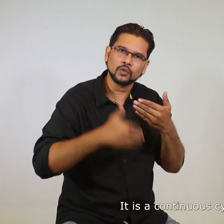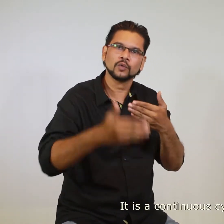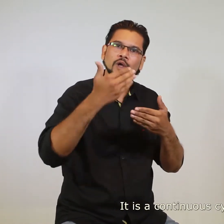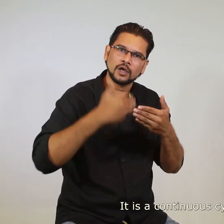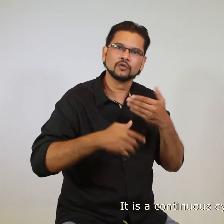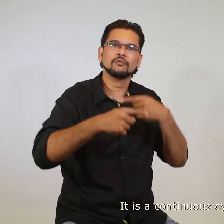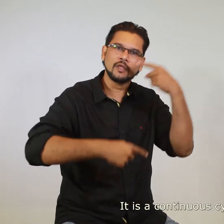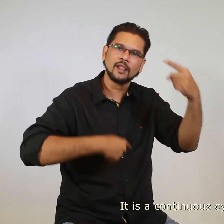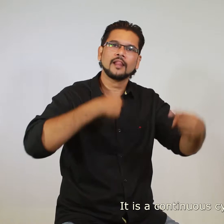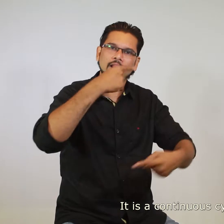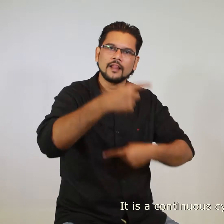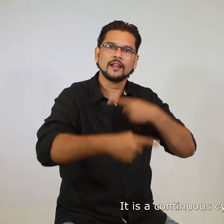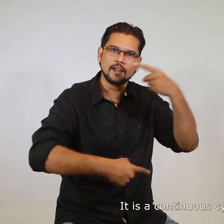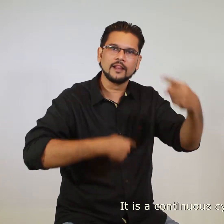It's a continuous cycle.